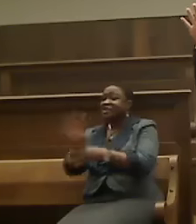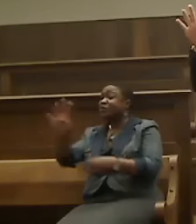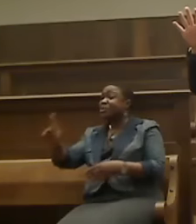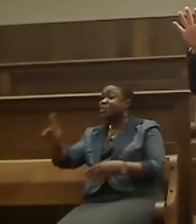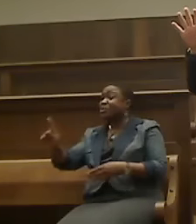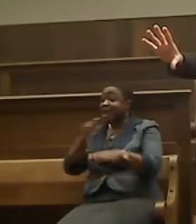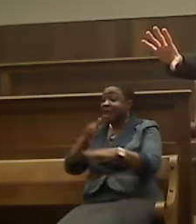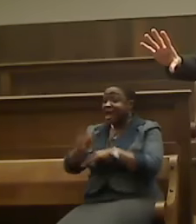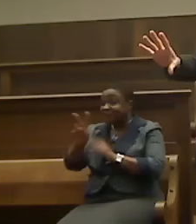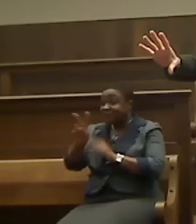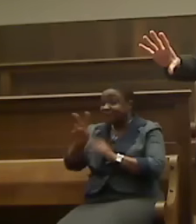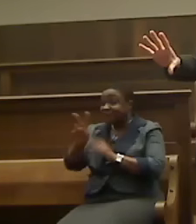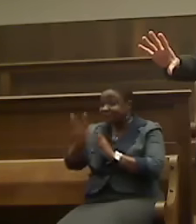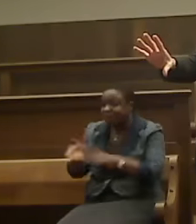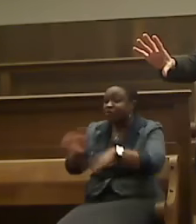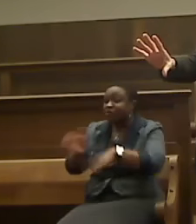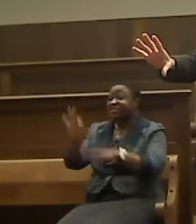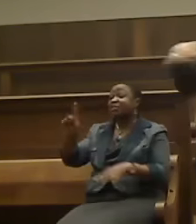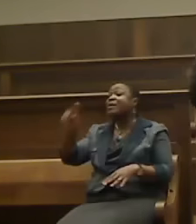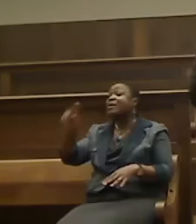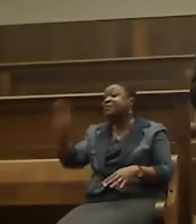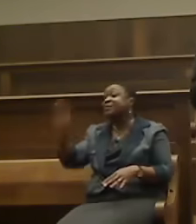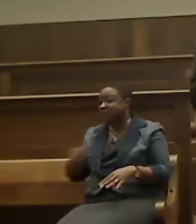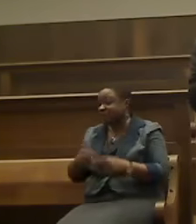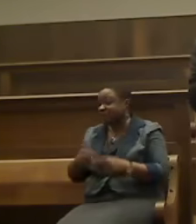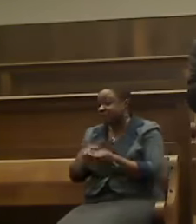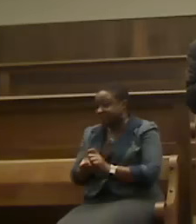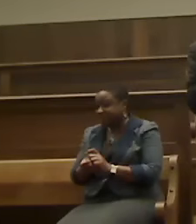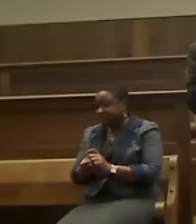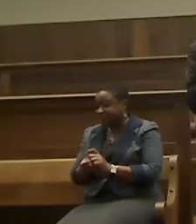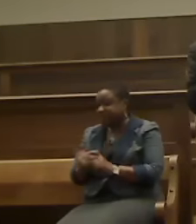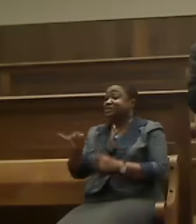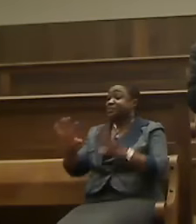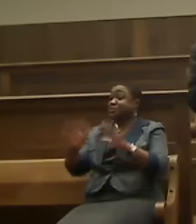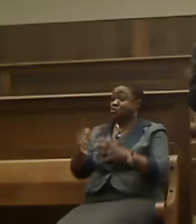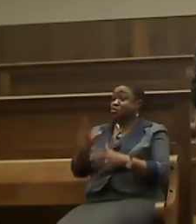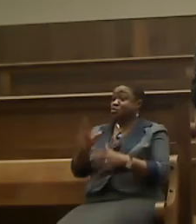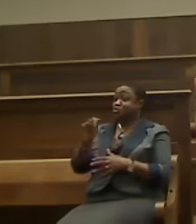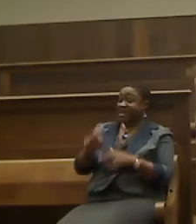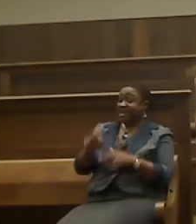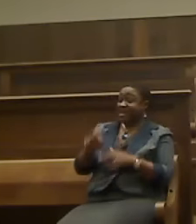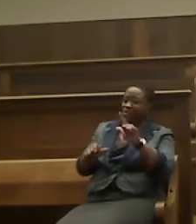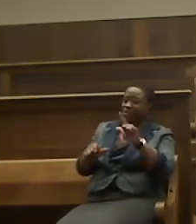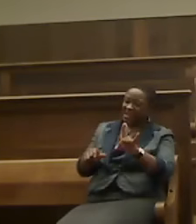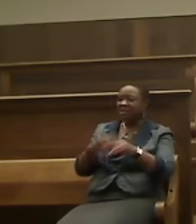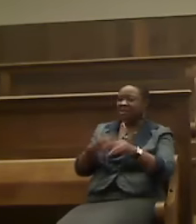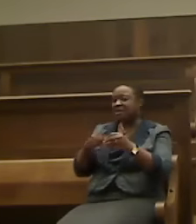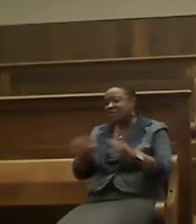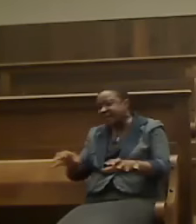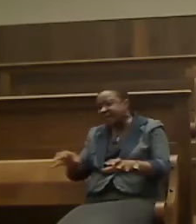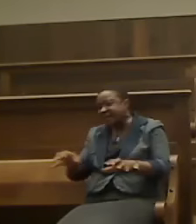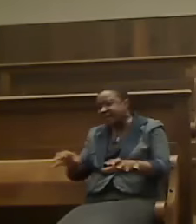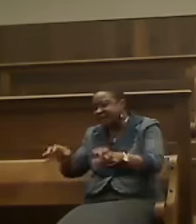video, 91. And the same group rated themselves as a 28 in terms of how active they've been